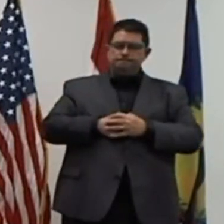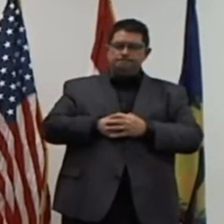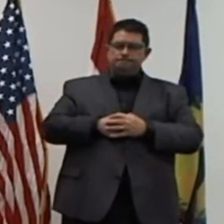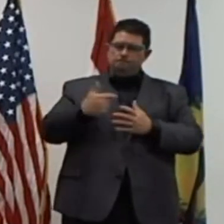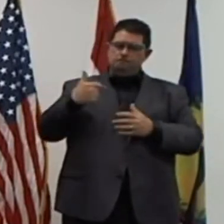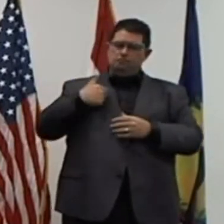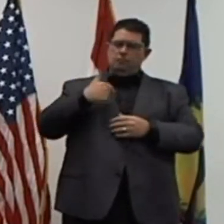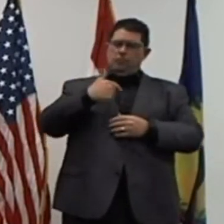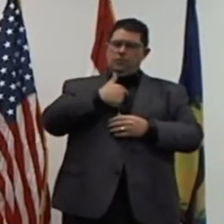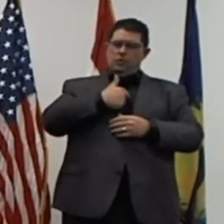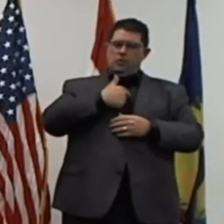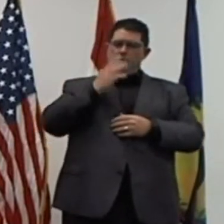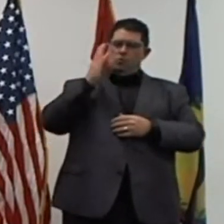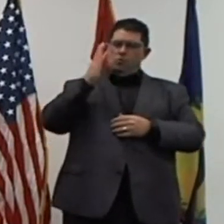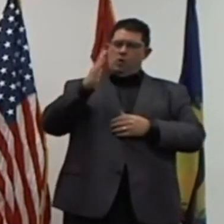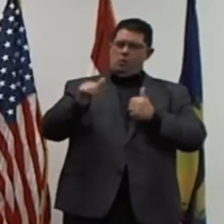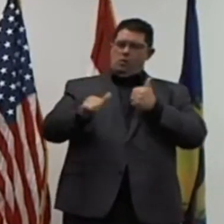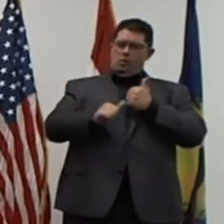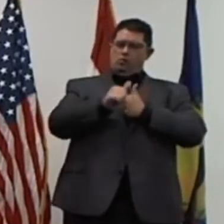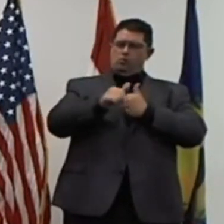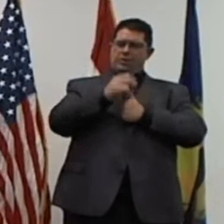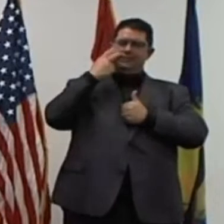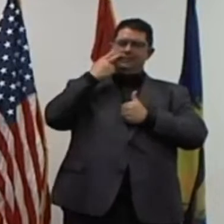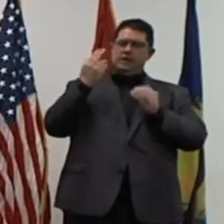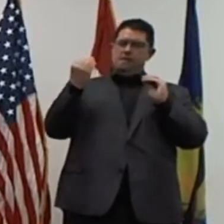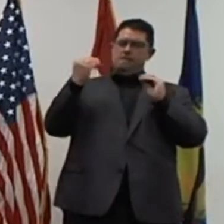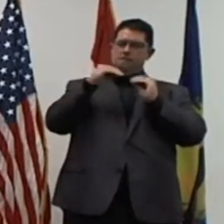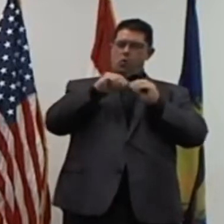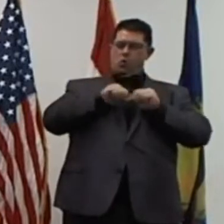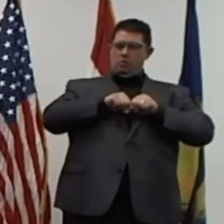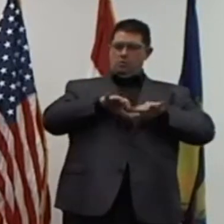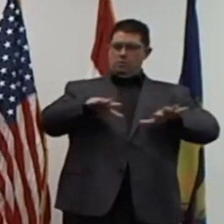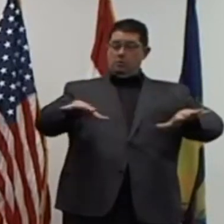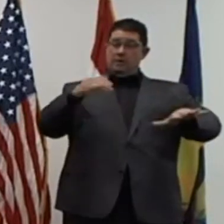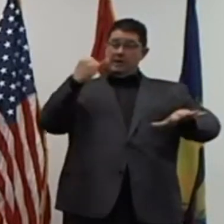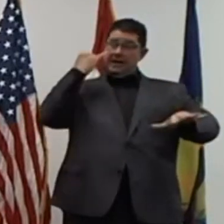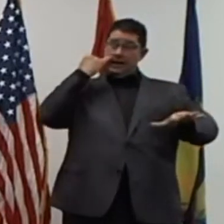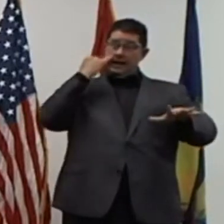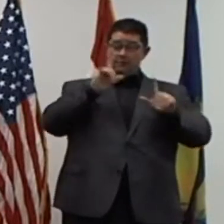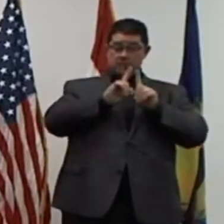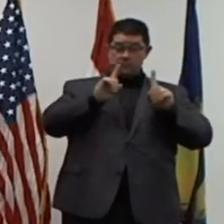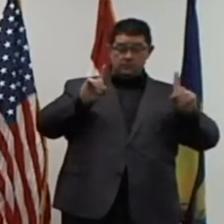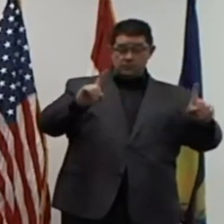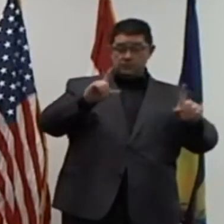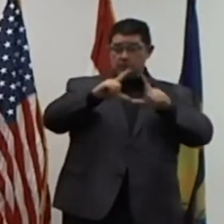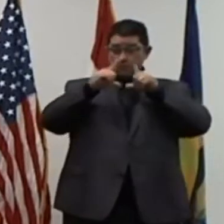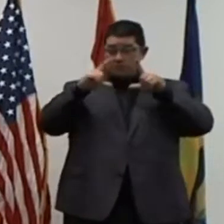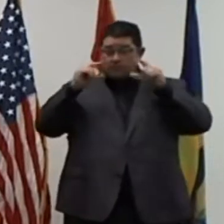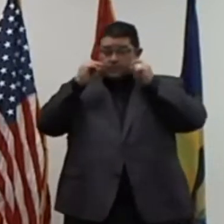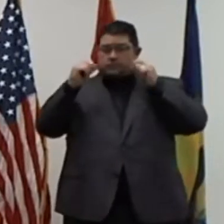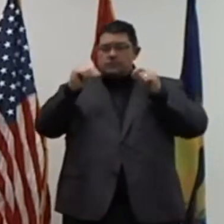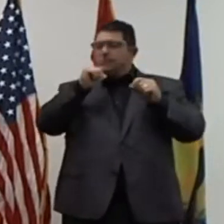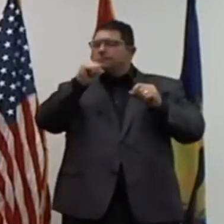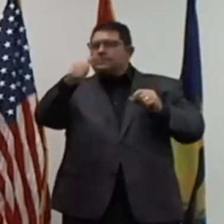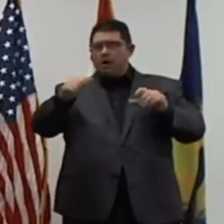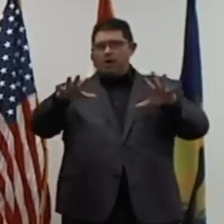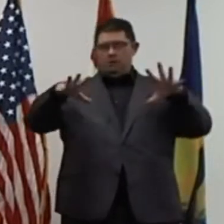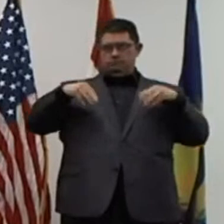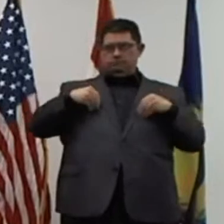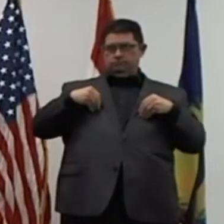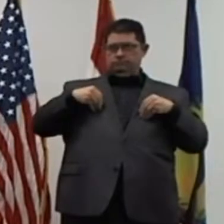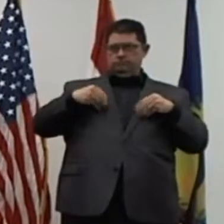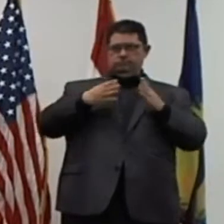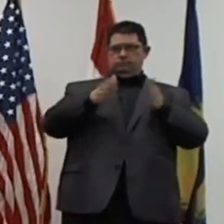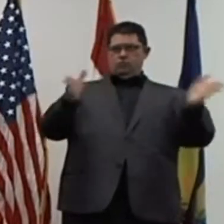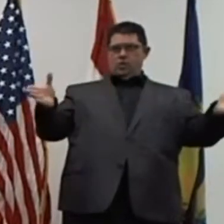risk seeing more community spread if those social distancing measures and mask wearing aren't widely adopted.